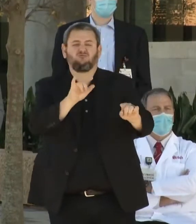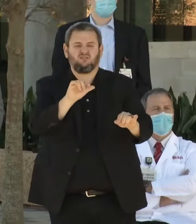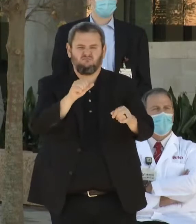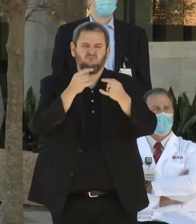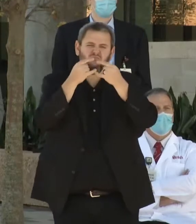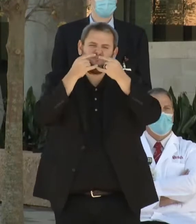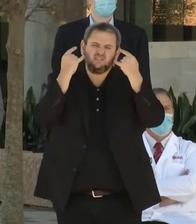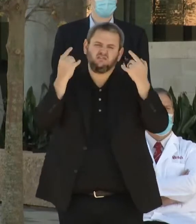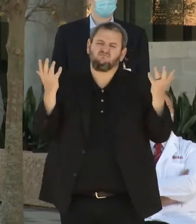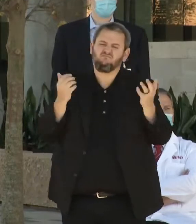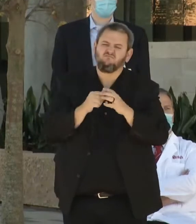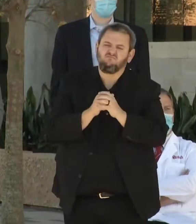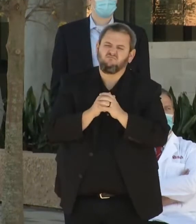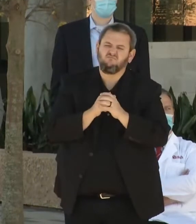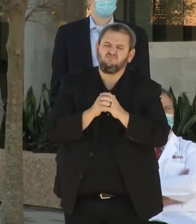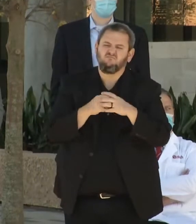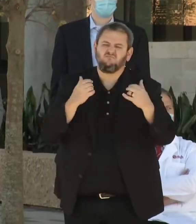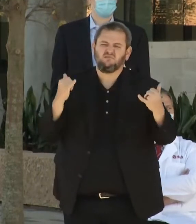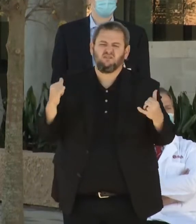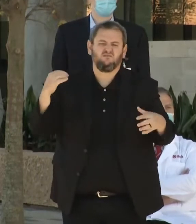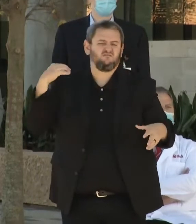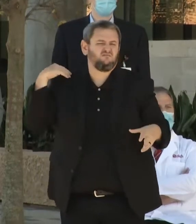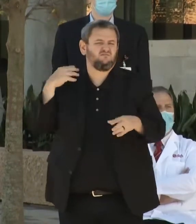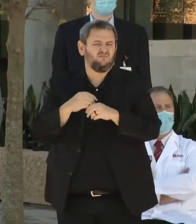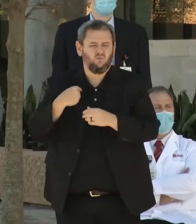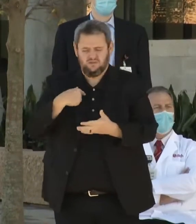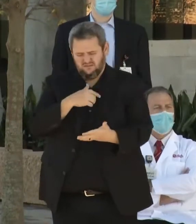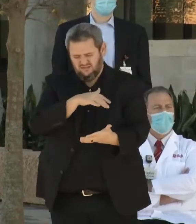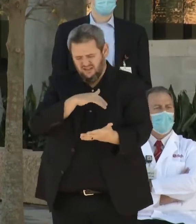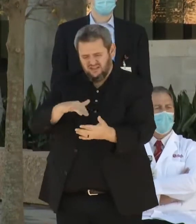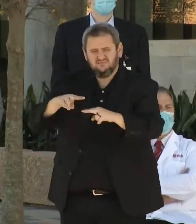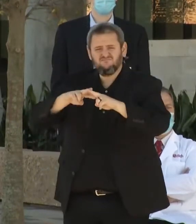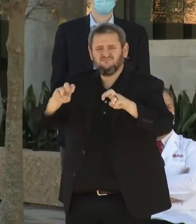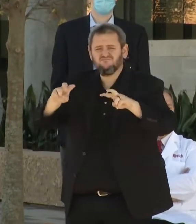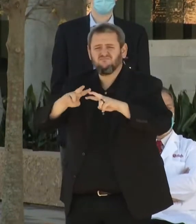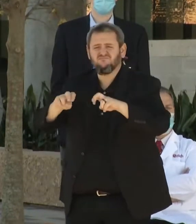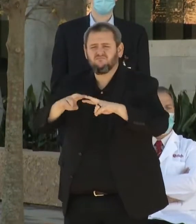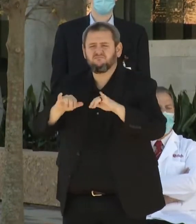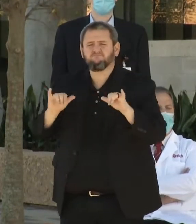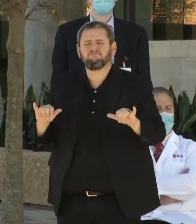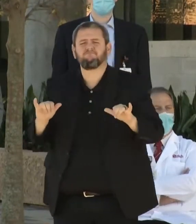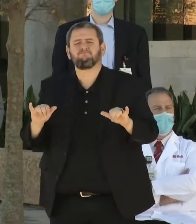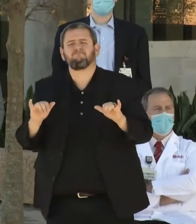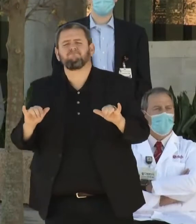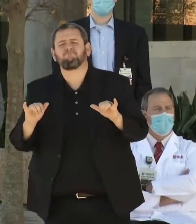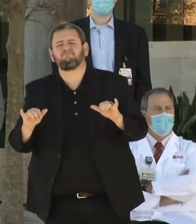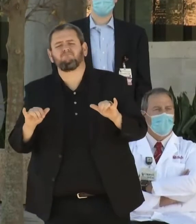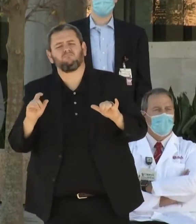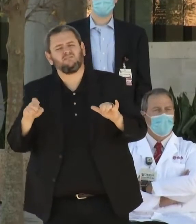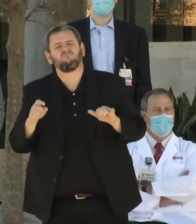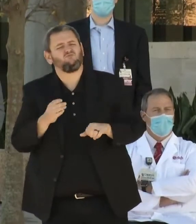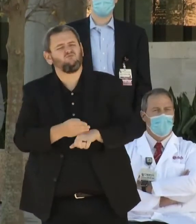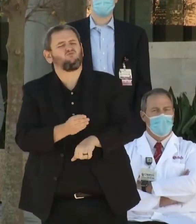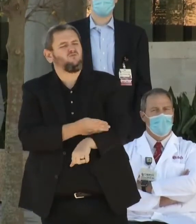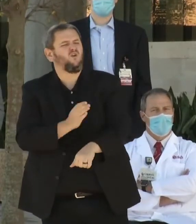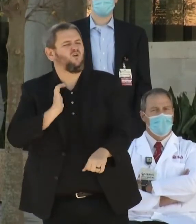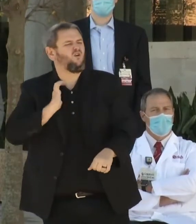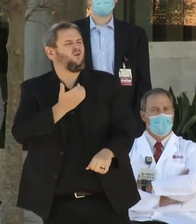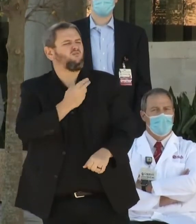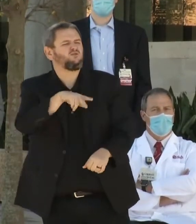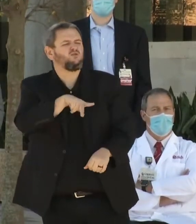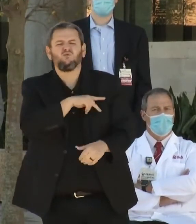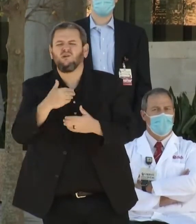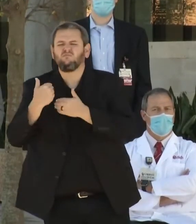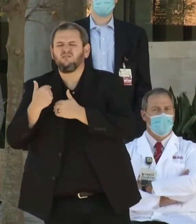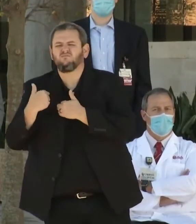now. We must do better. I know we are all tired. We are tired of COVID, and we